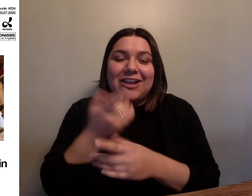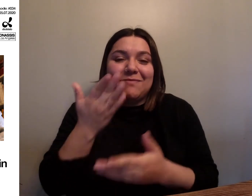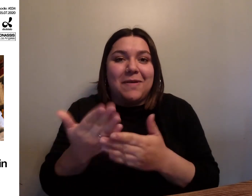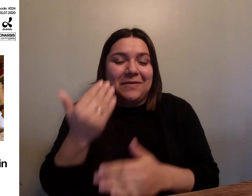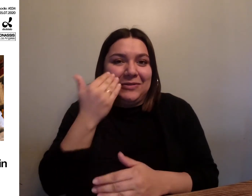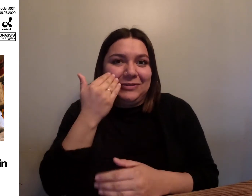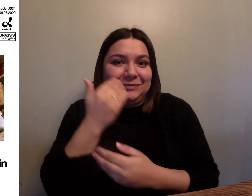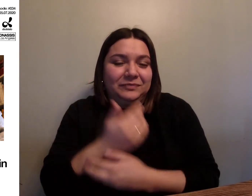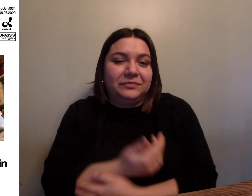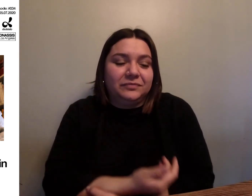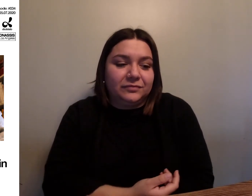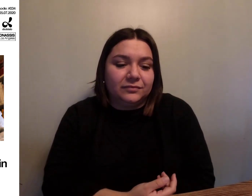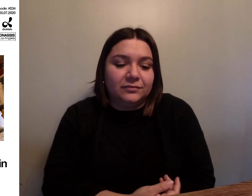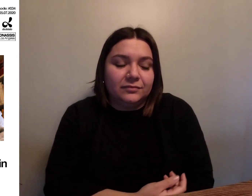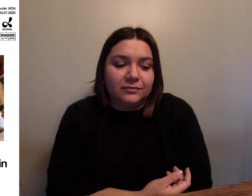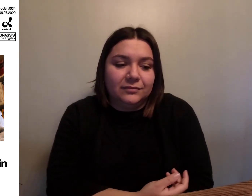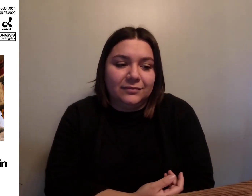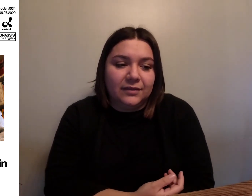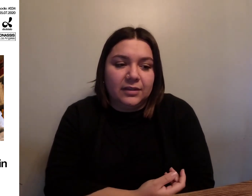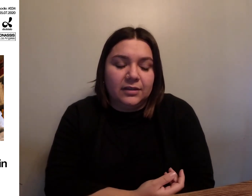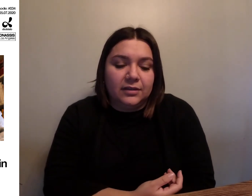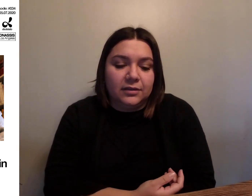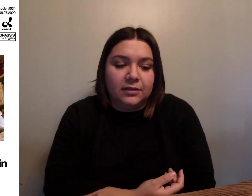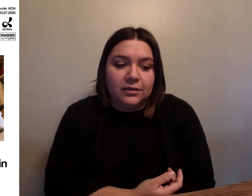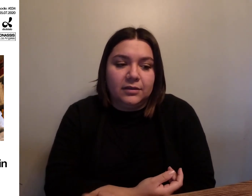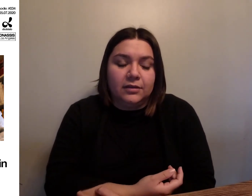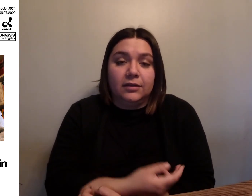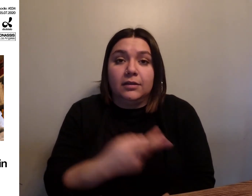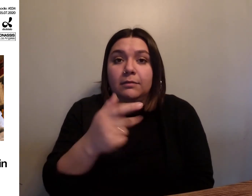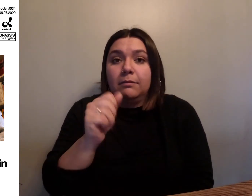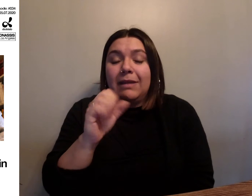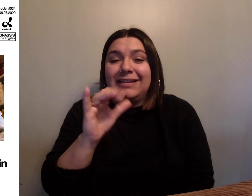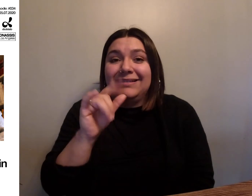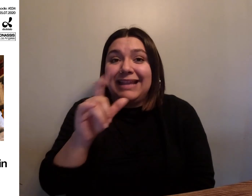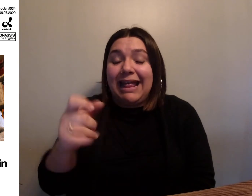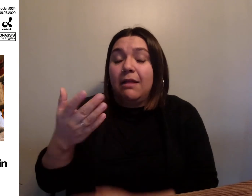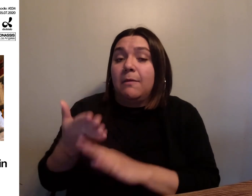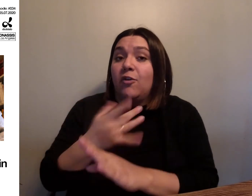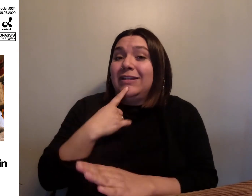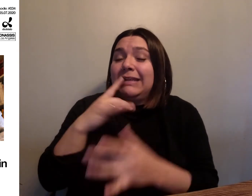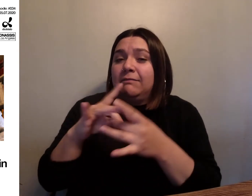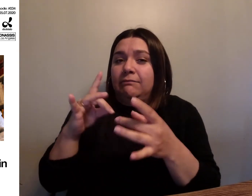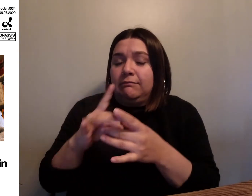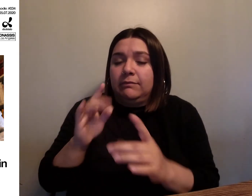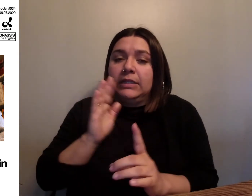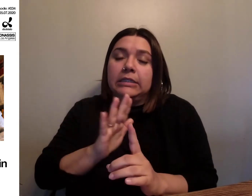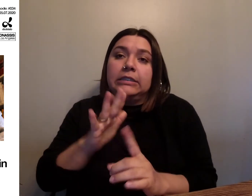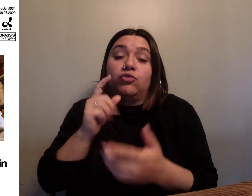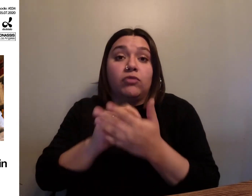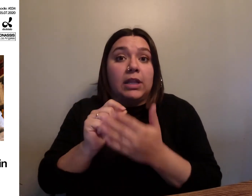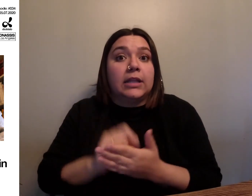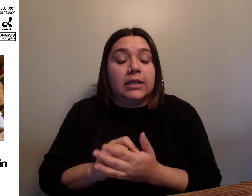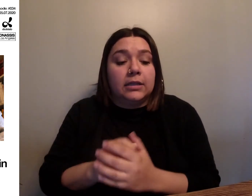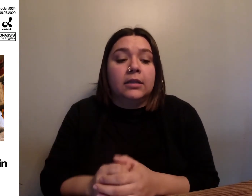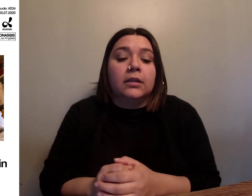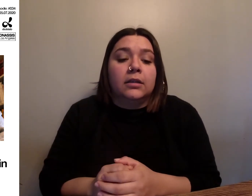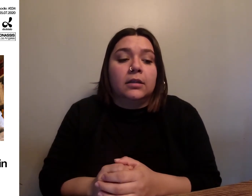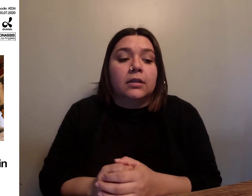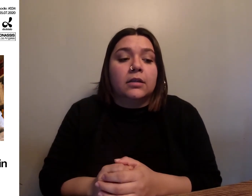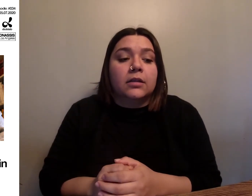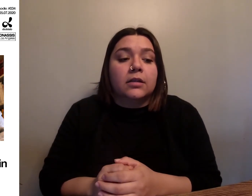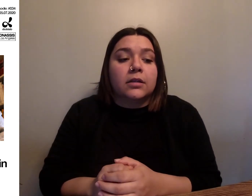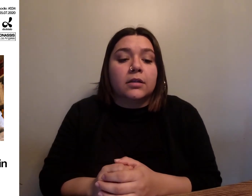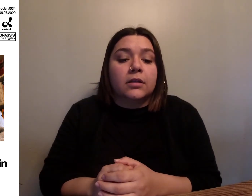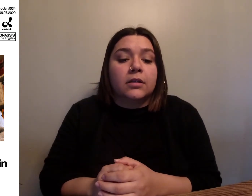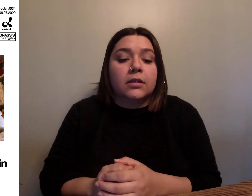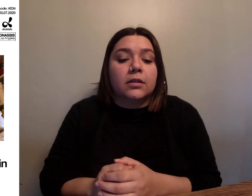probably know the French. Well, Pascal used to say, or said somewhere in his writings, le